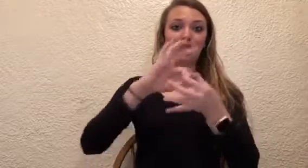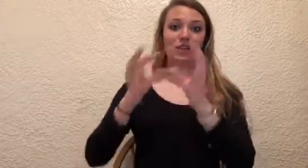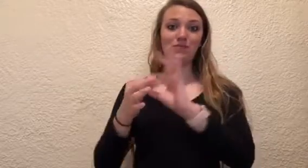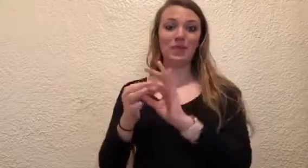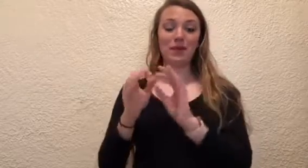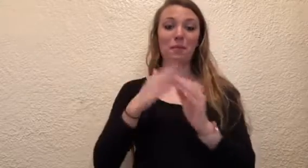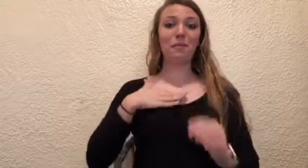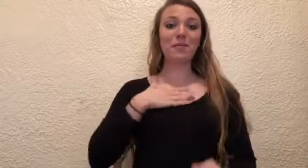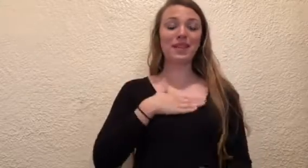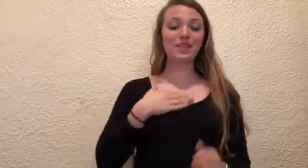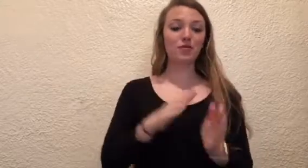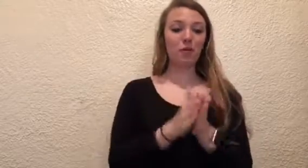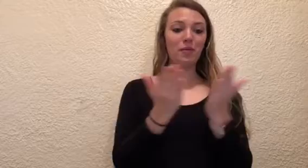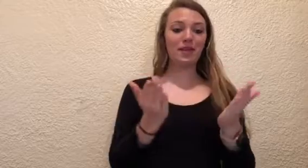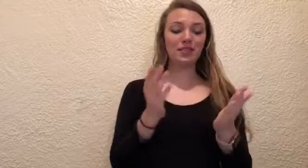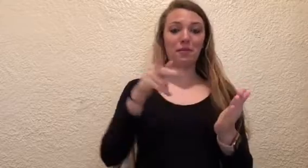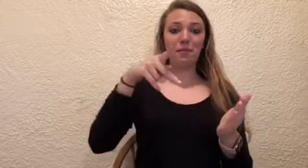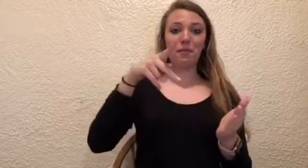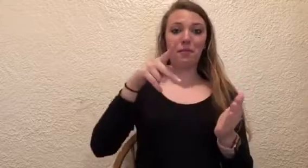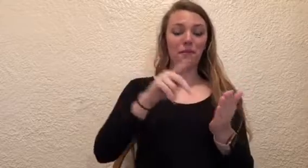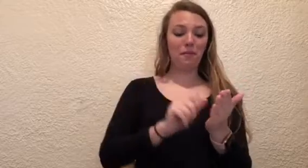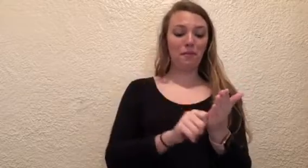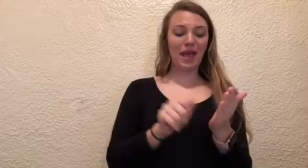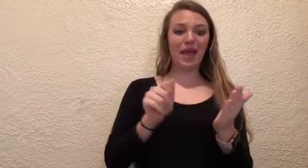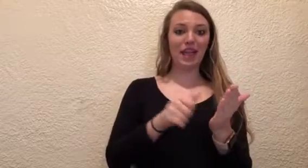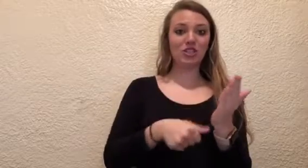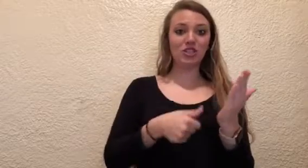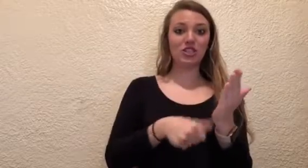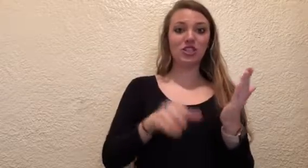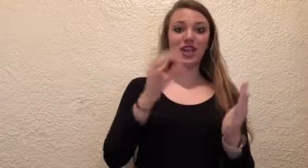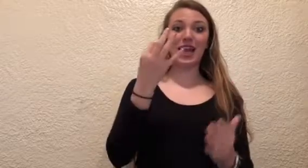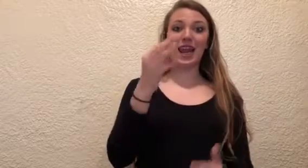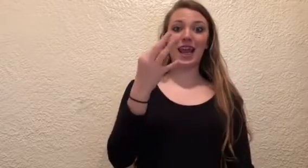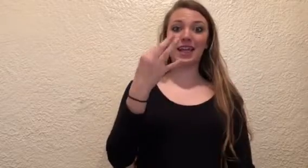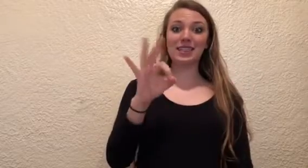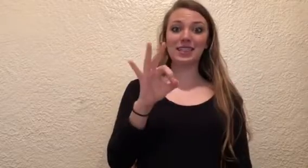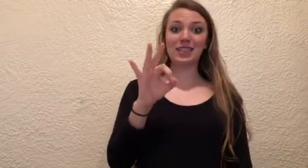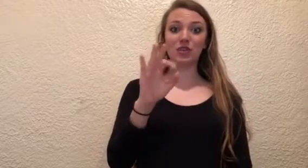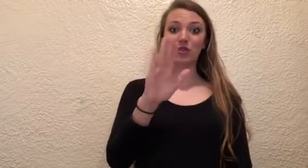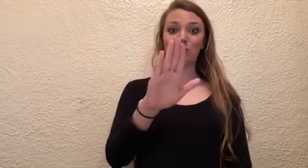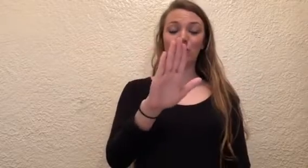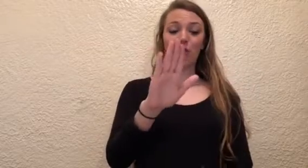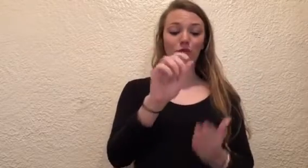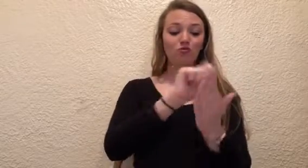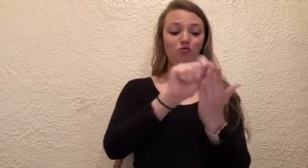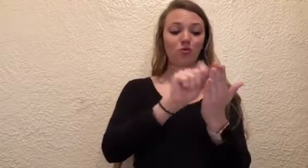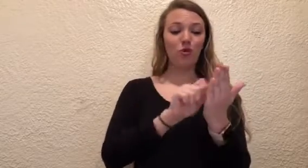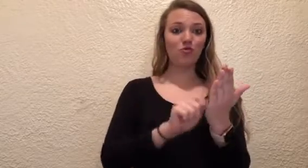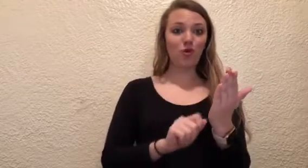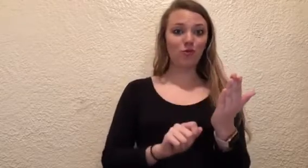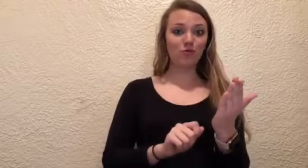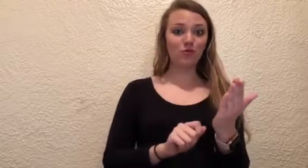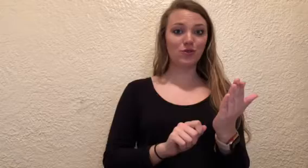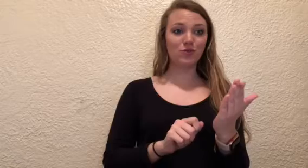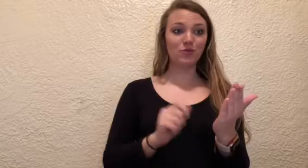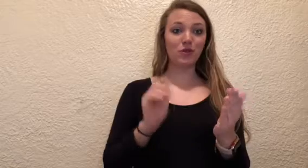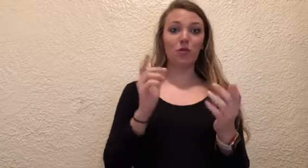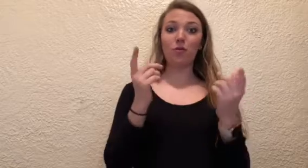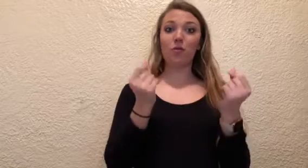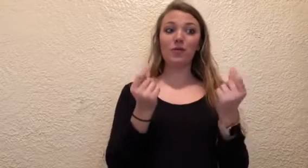in your journals. Now what we're going to do is we're going to get our materials managers, and I've